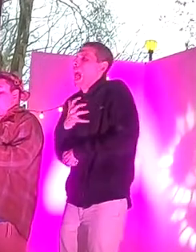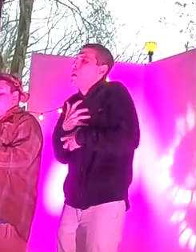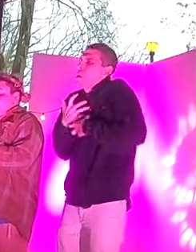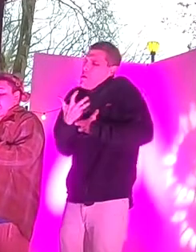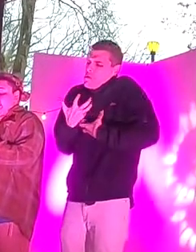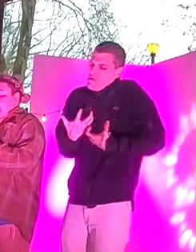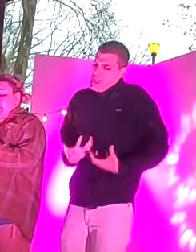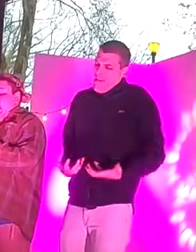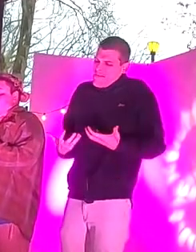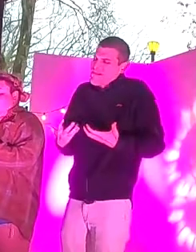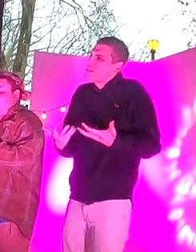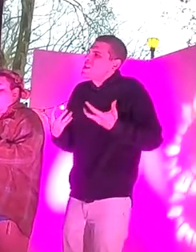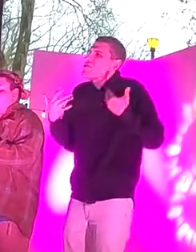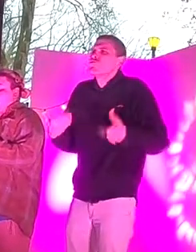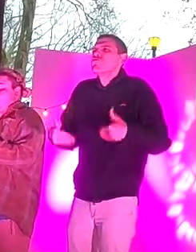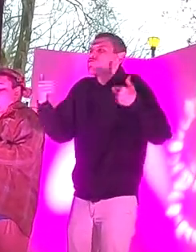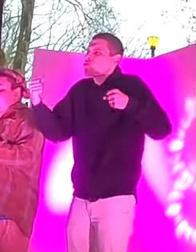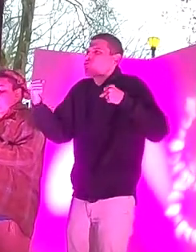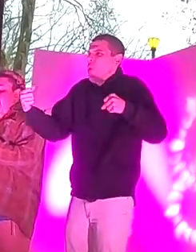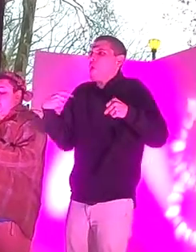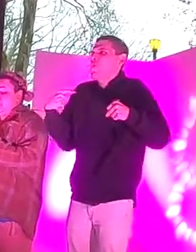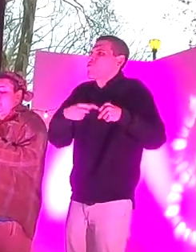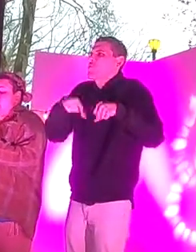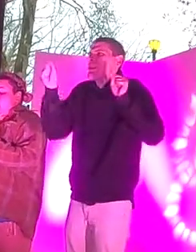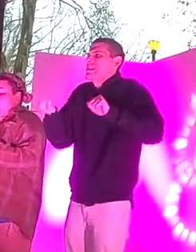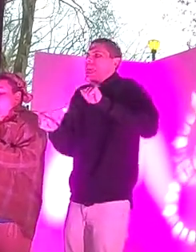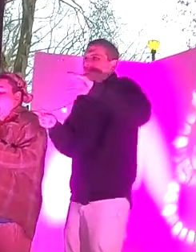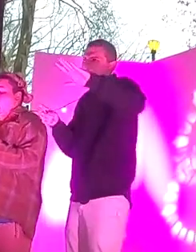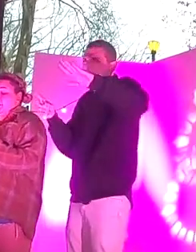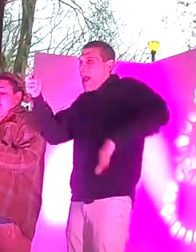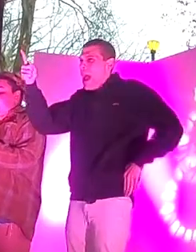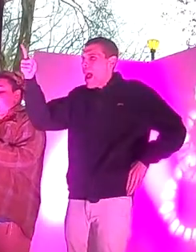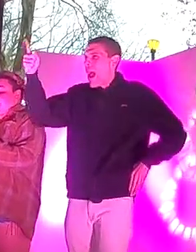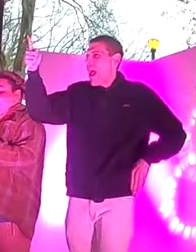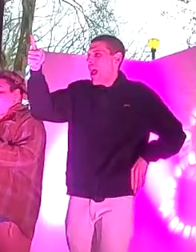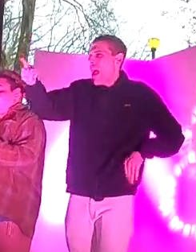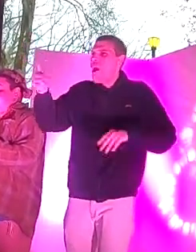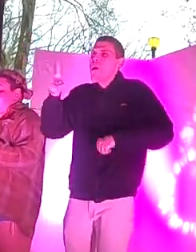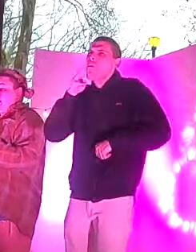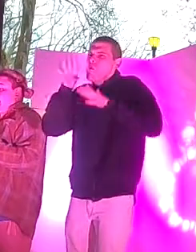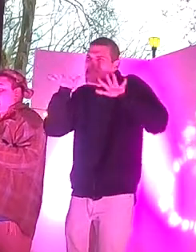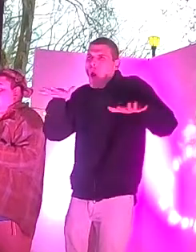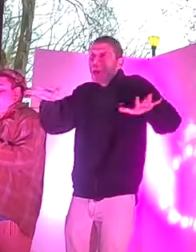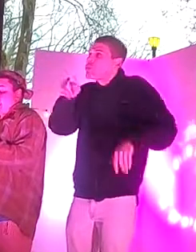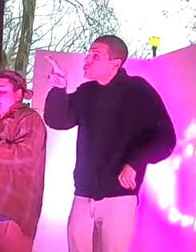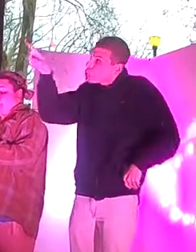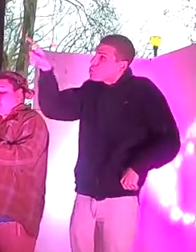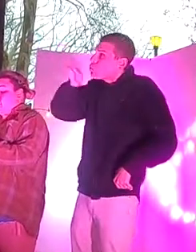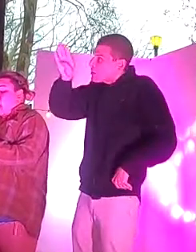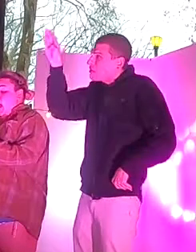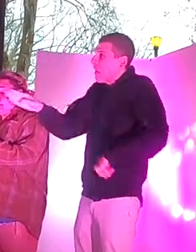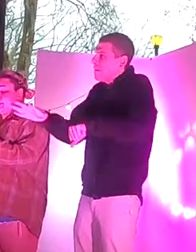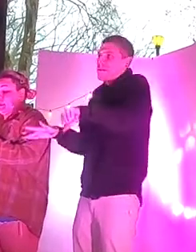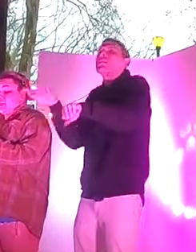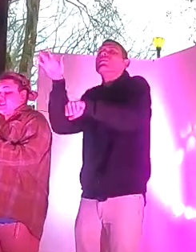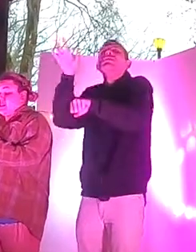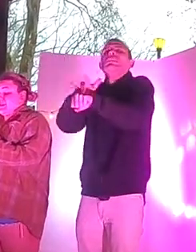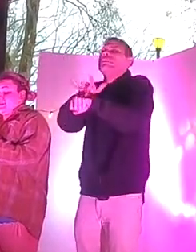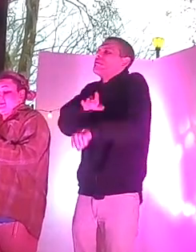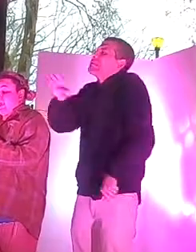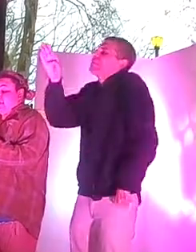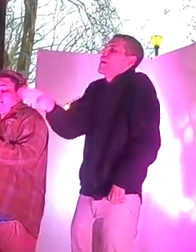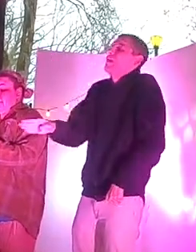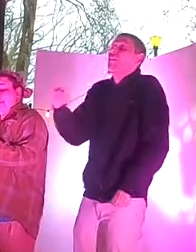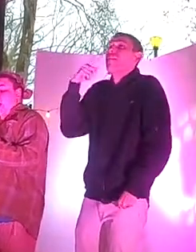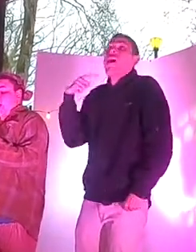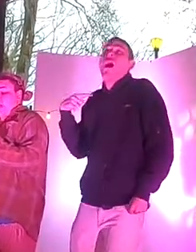when thrown to sea, how far roots traveled when watered. They will never see that for us, she